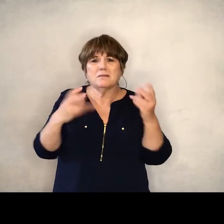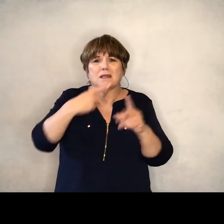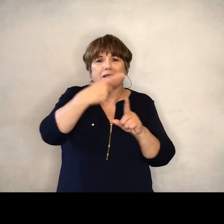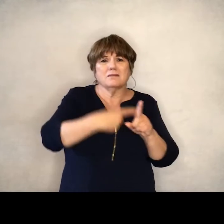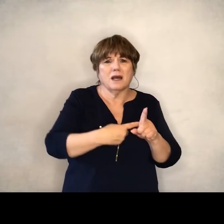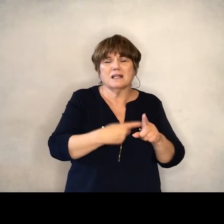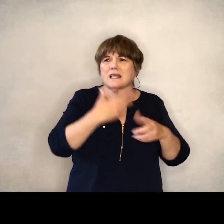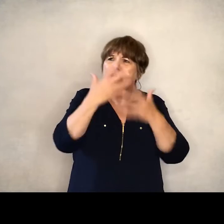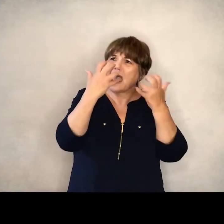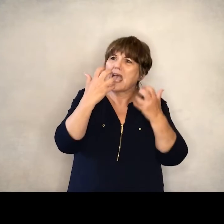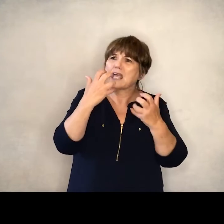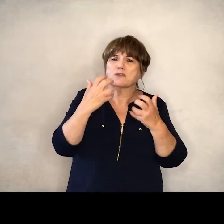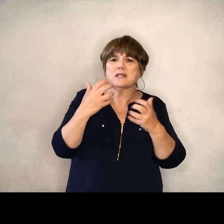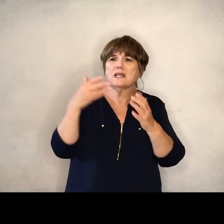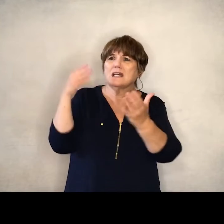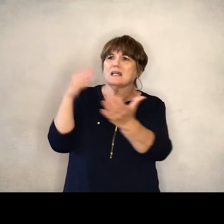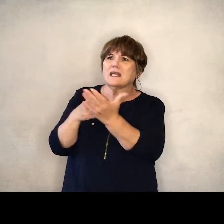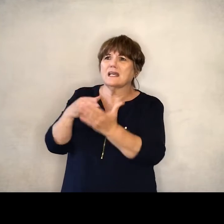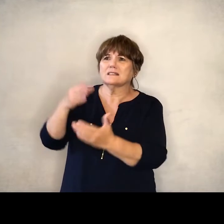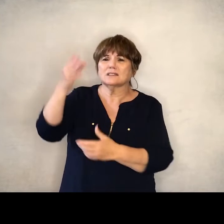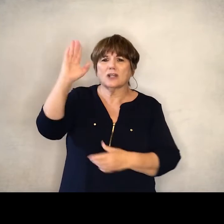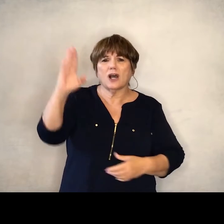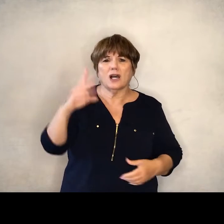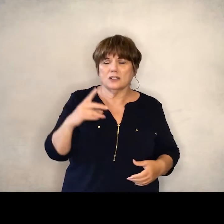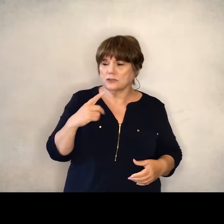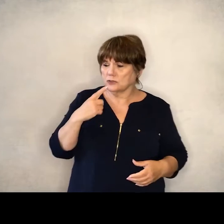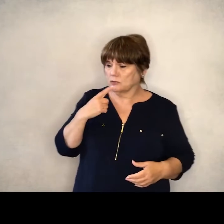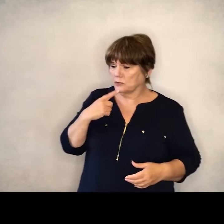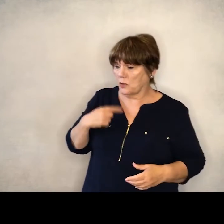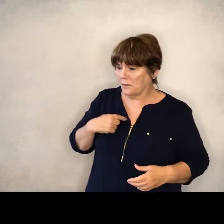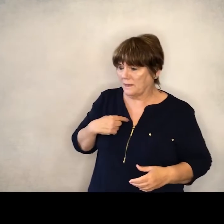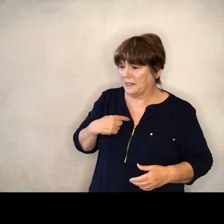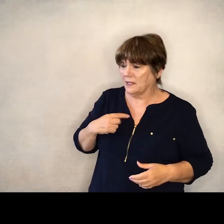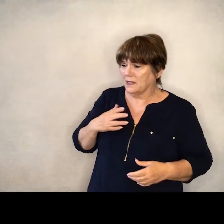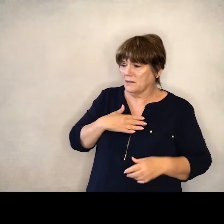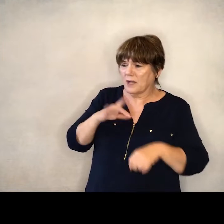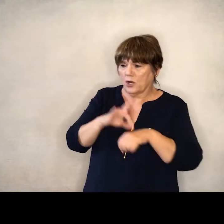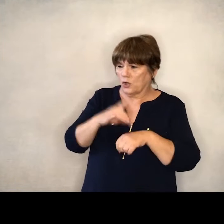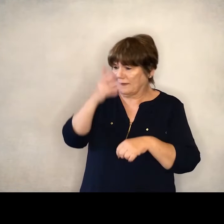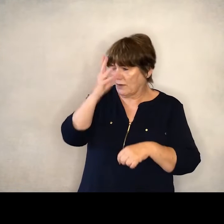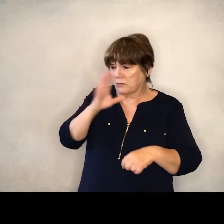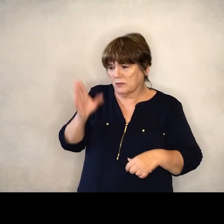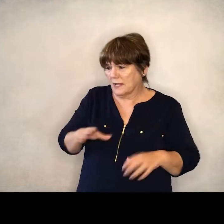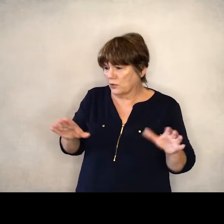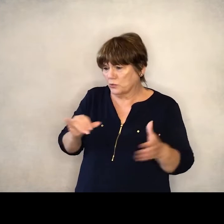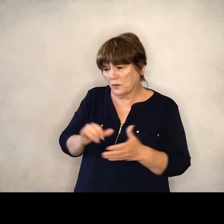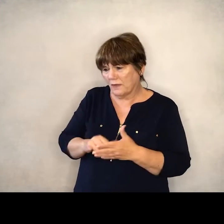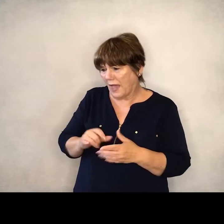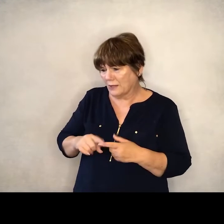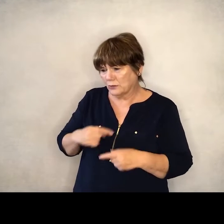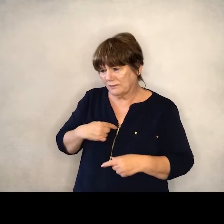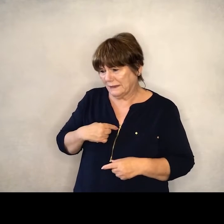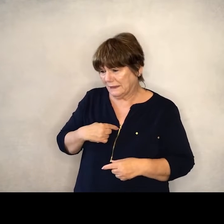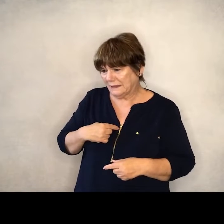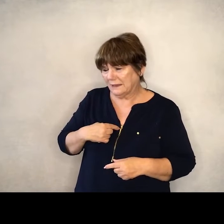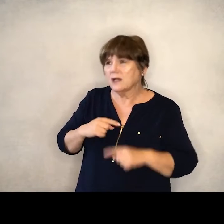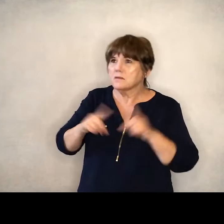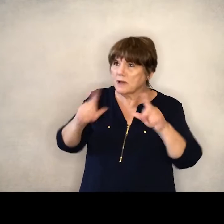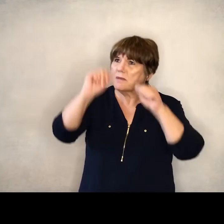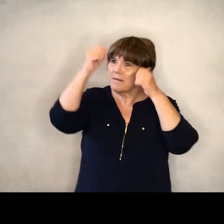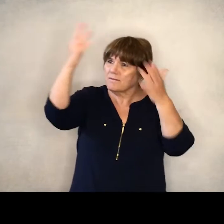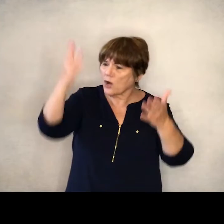God. She said to me once, 'My earthly father would never have done such a thing to me, but my heavenly father